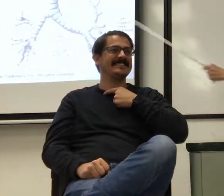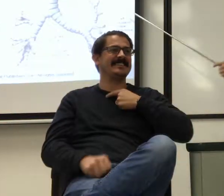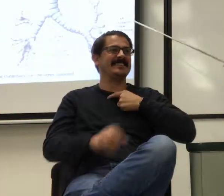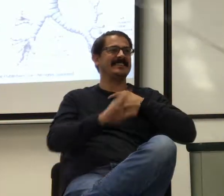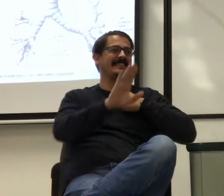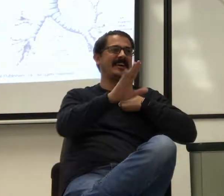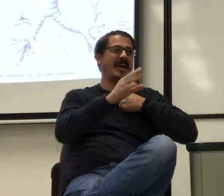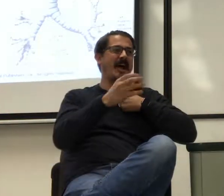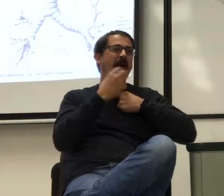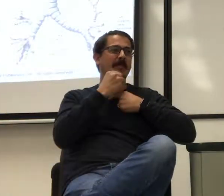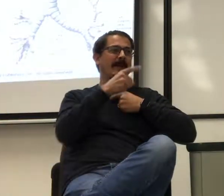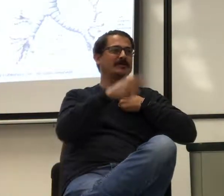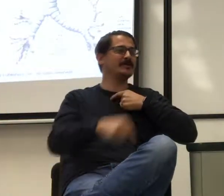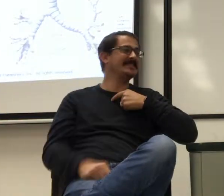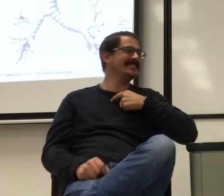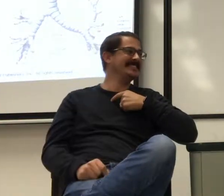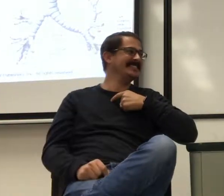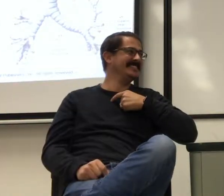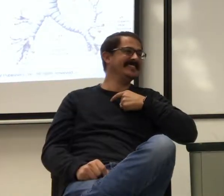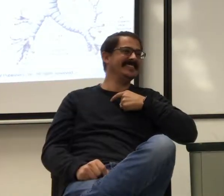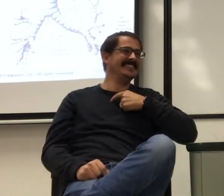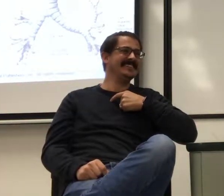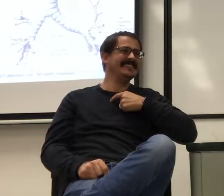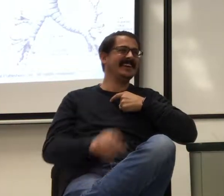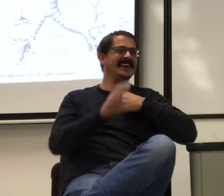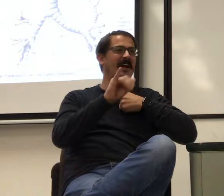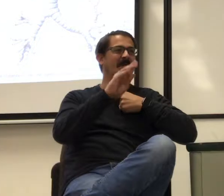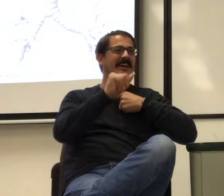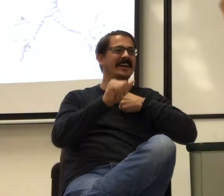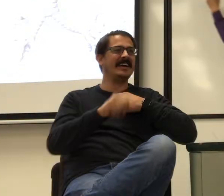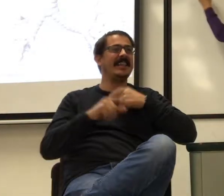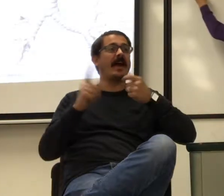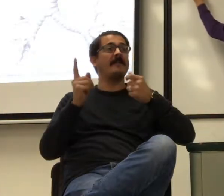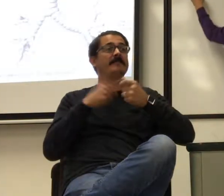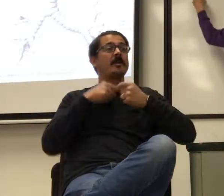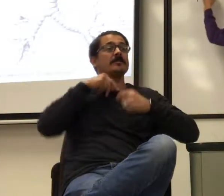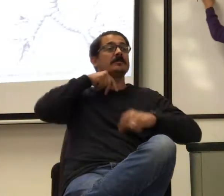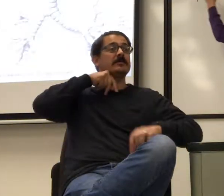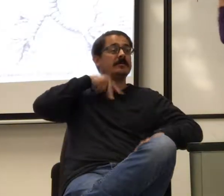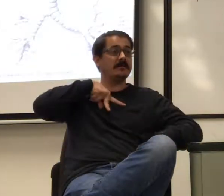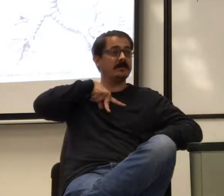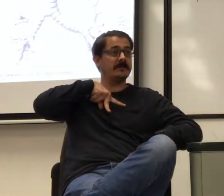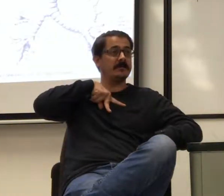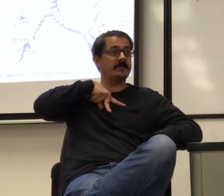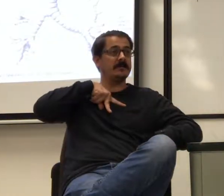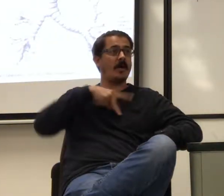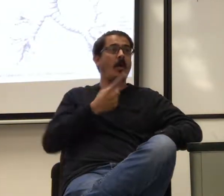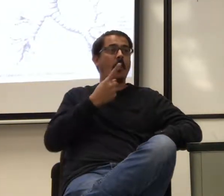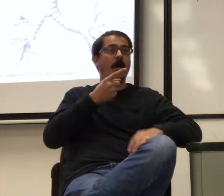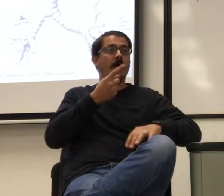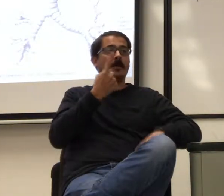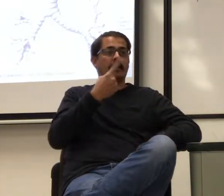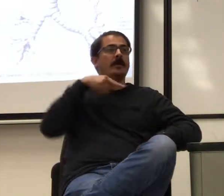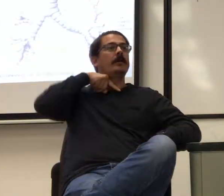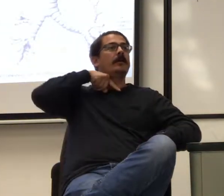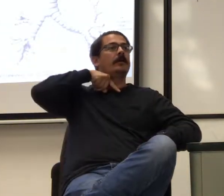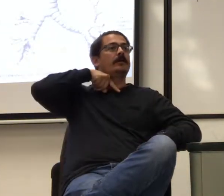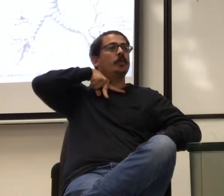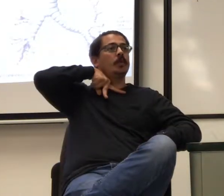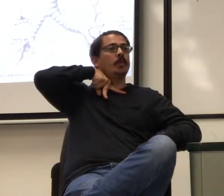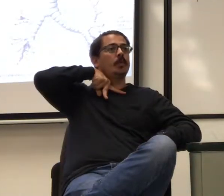Left underpants. But anyways, that first division, one airway divides into two. You're going to have